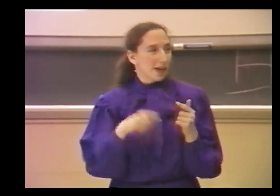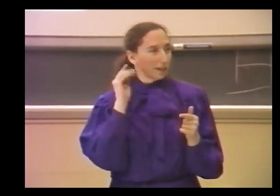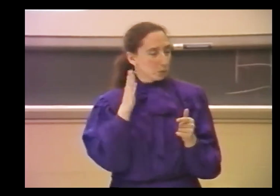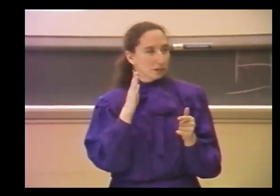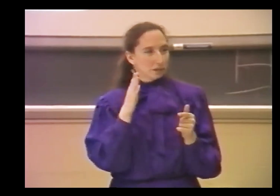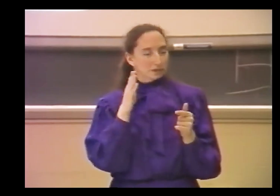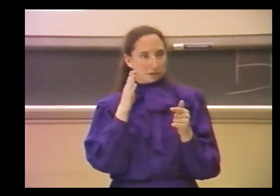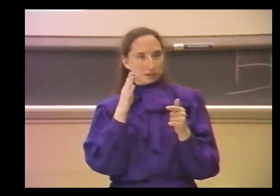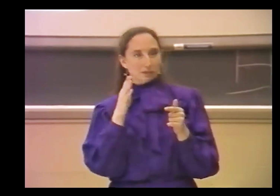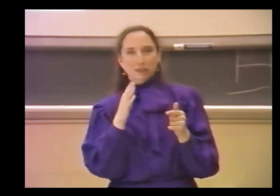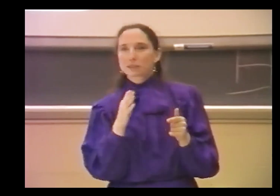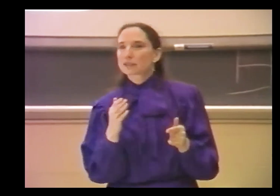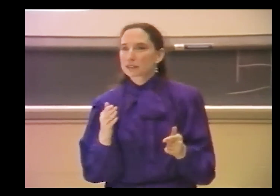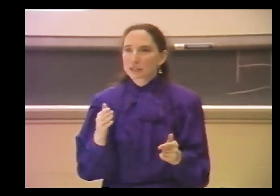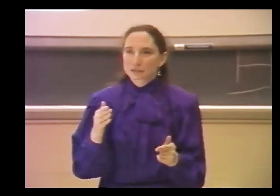it will